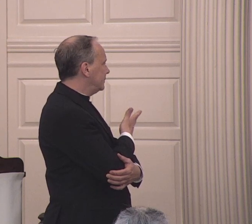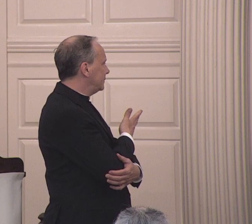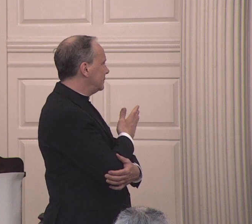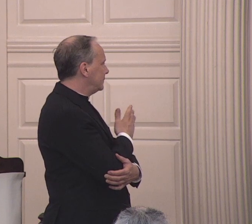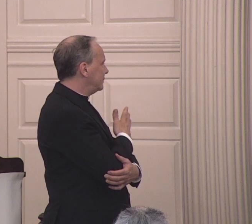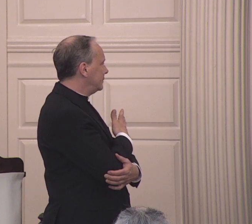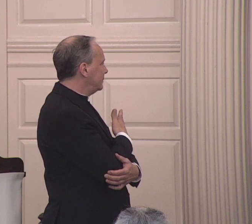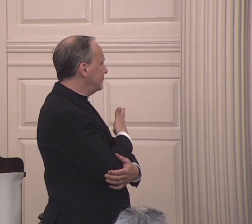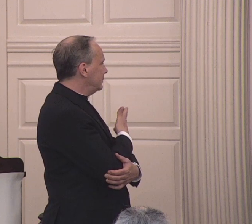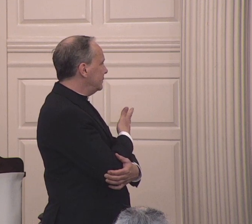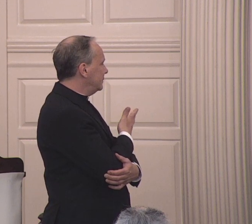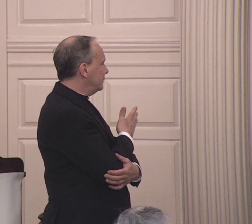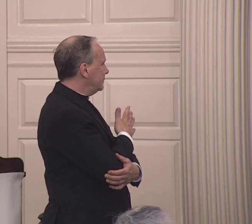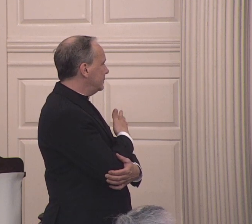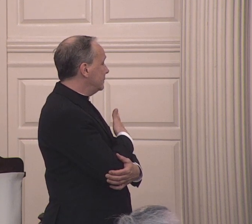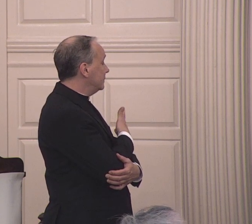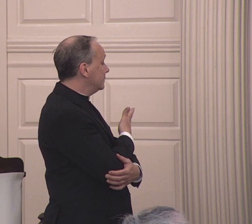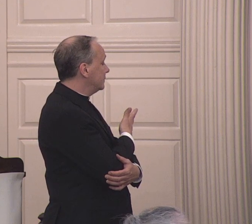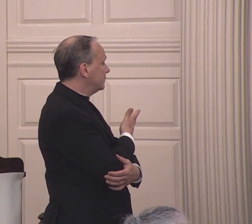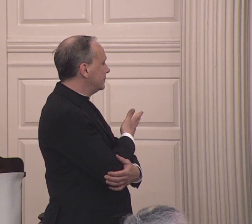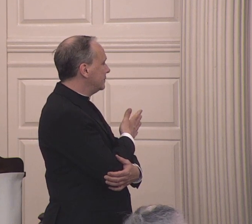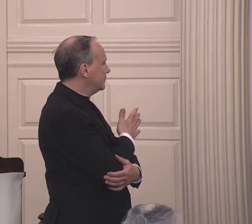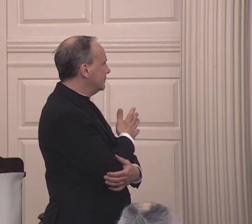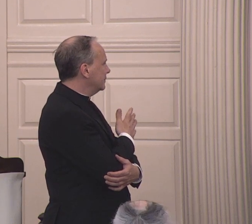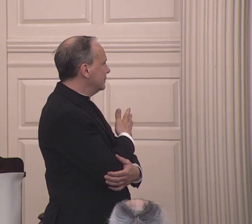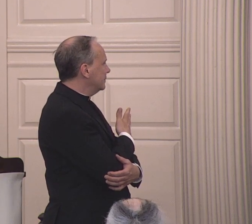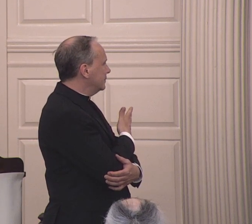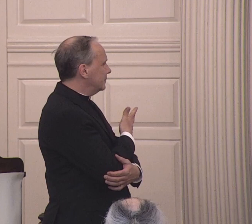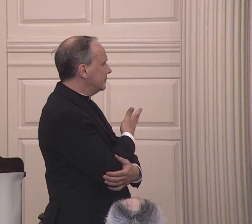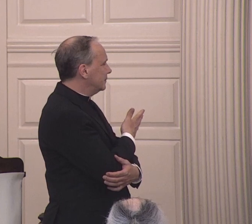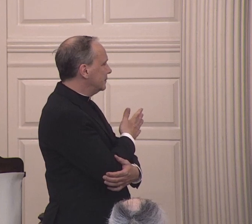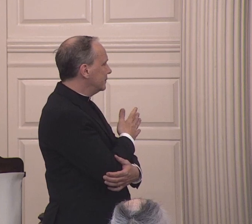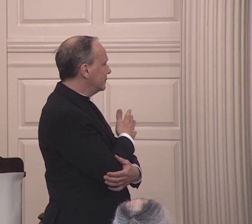nobis cum